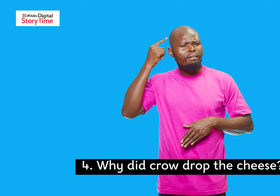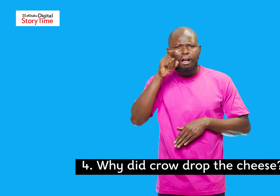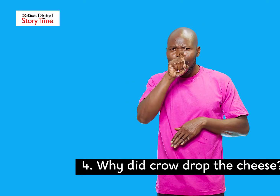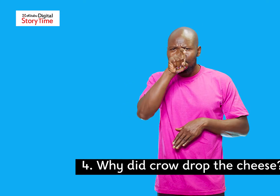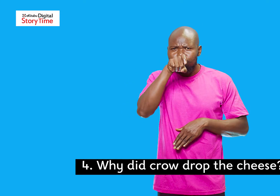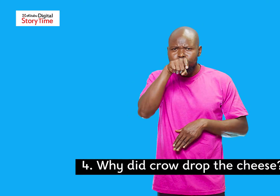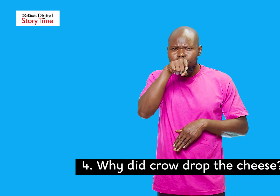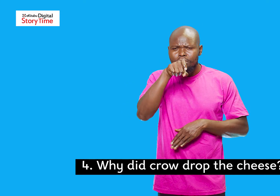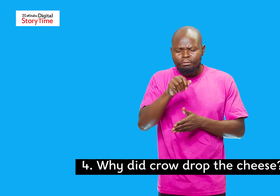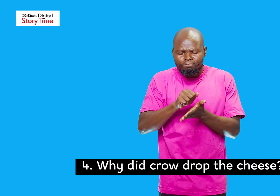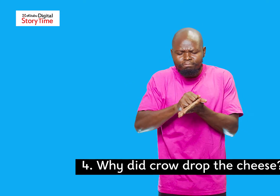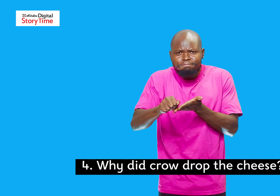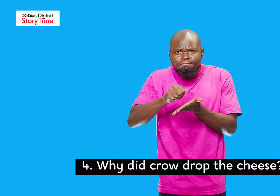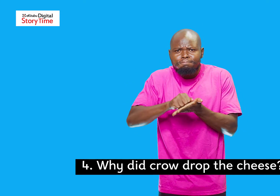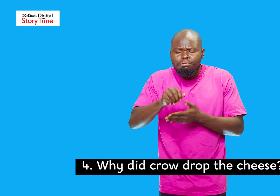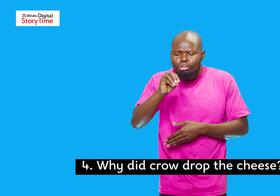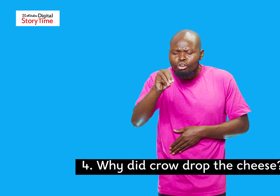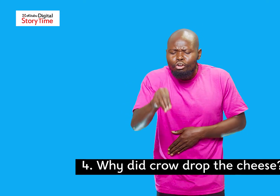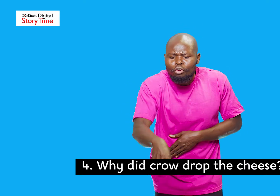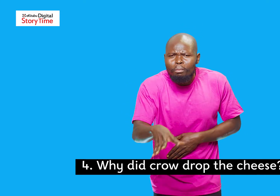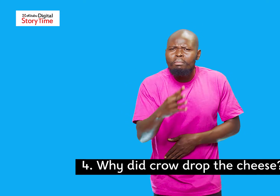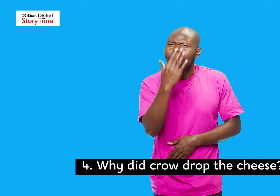Why did the crow drop the cheese?